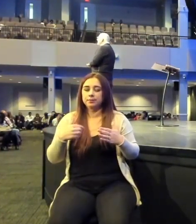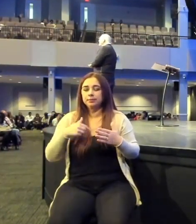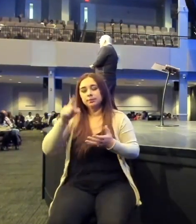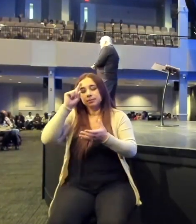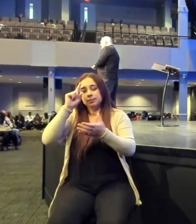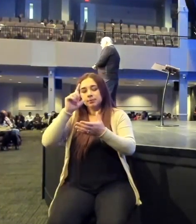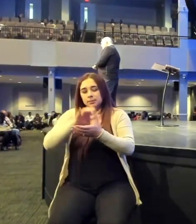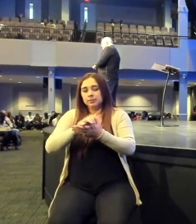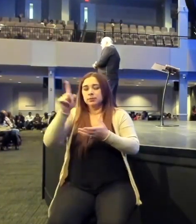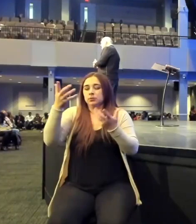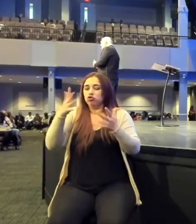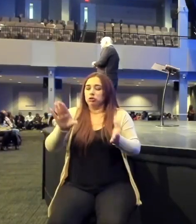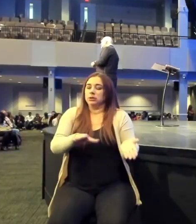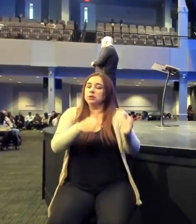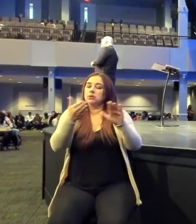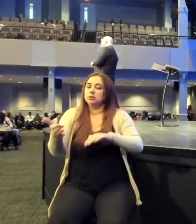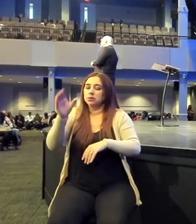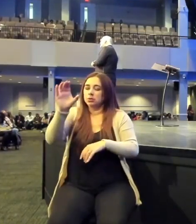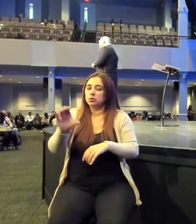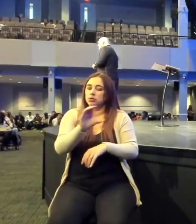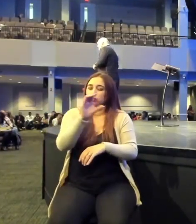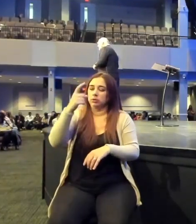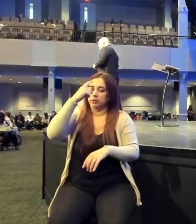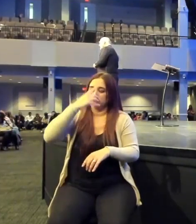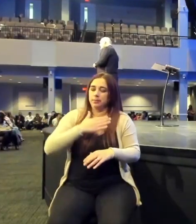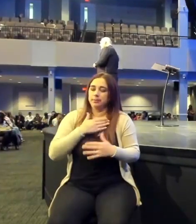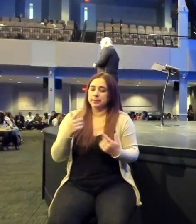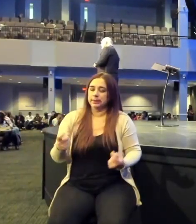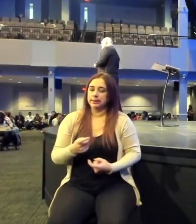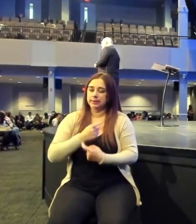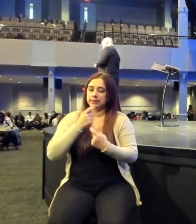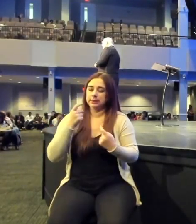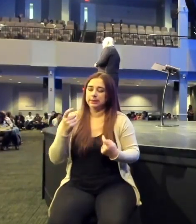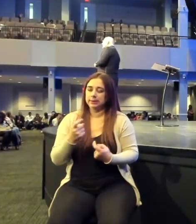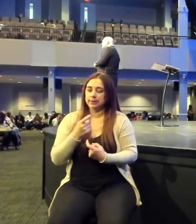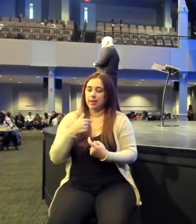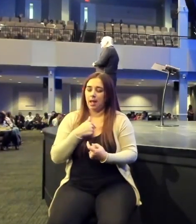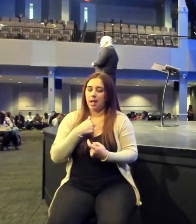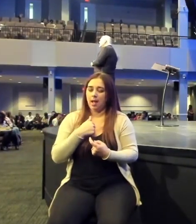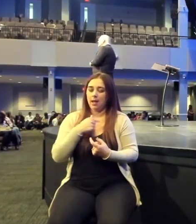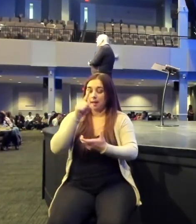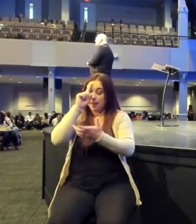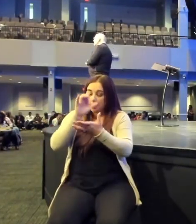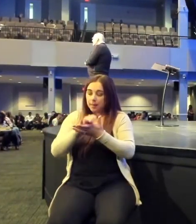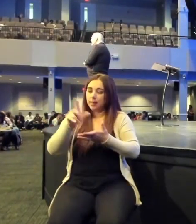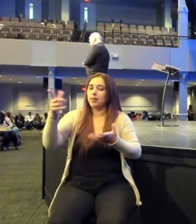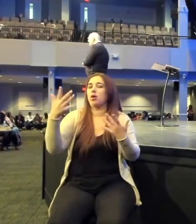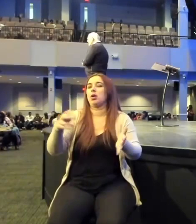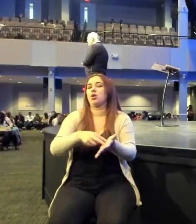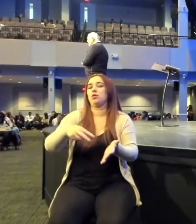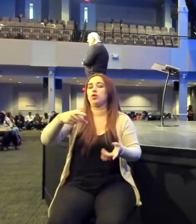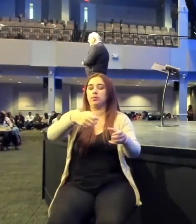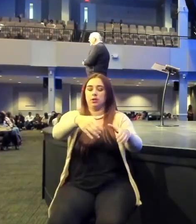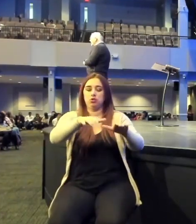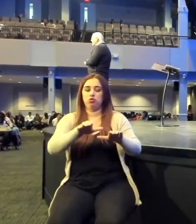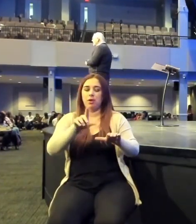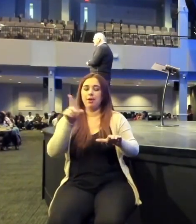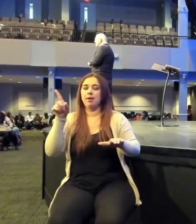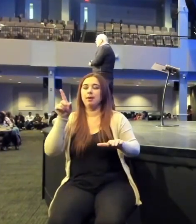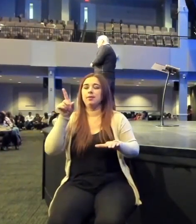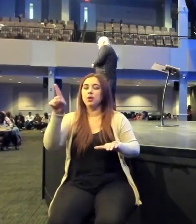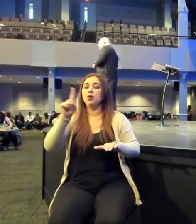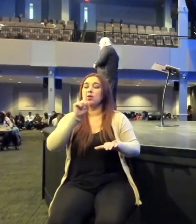I believe you died on the cross for my sins. I believe that you rose from the grave, that you're